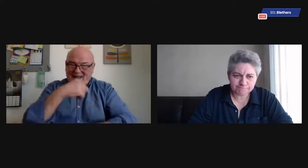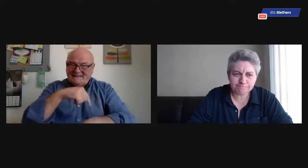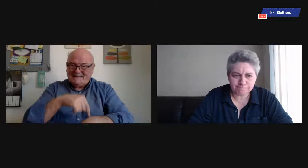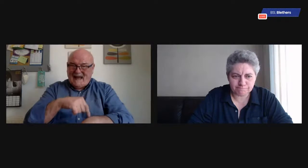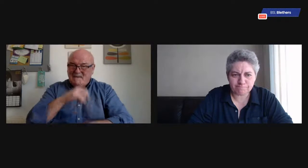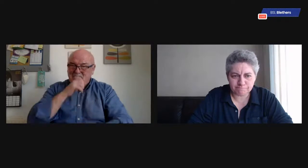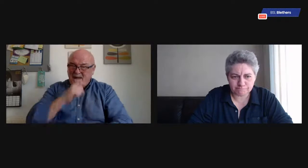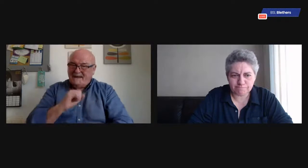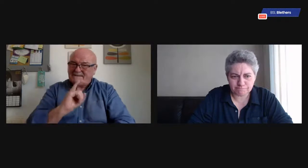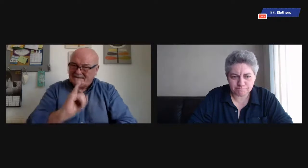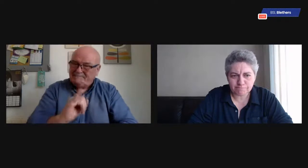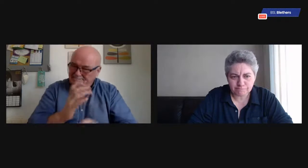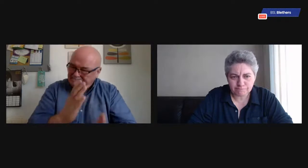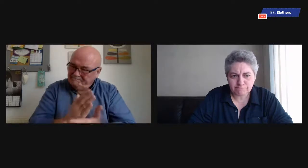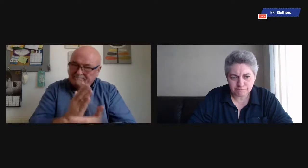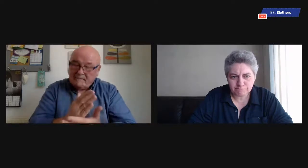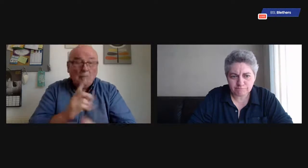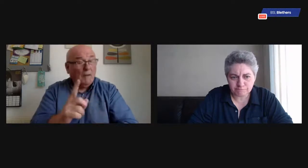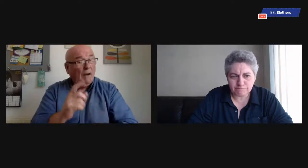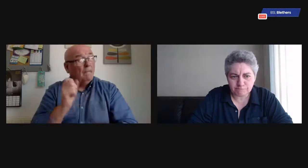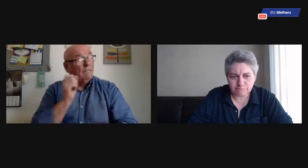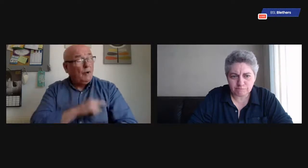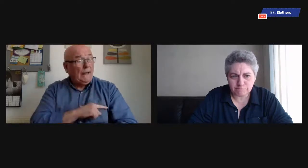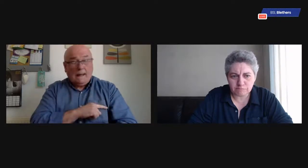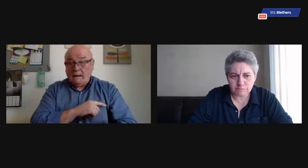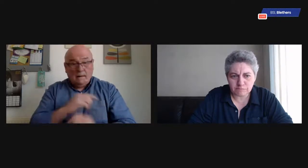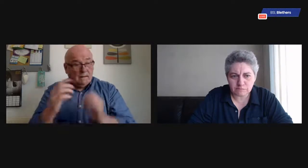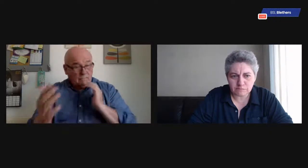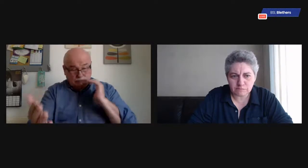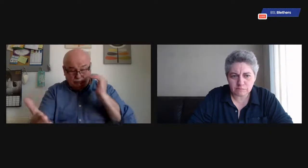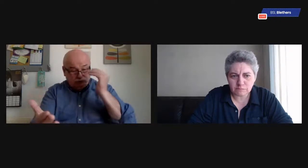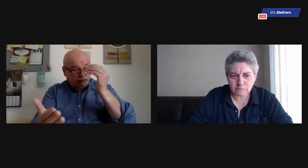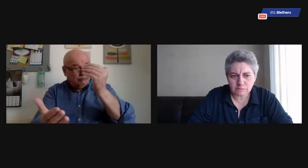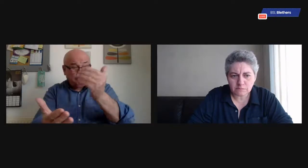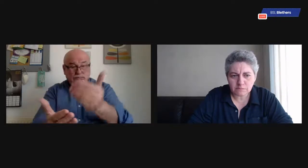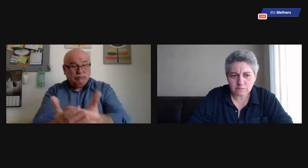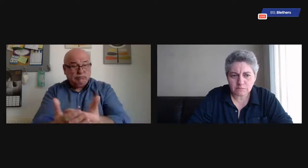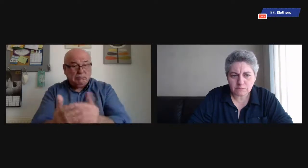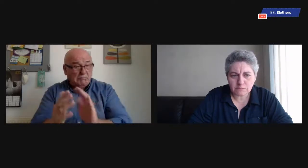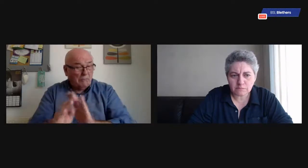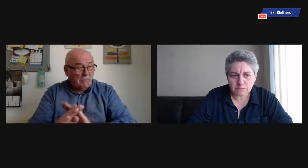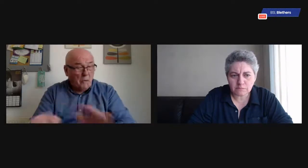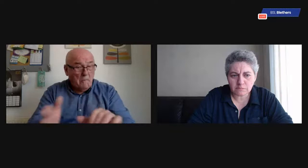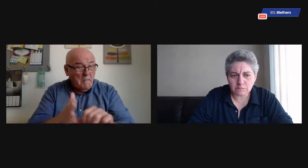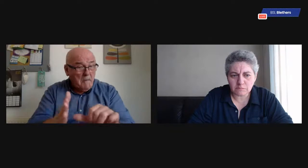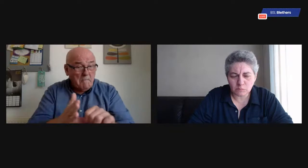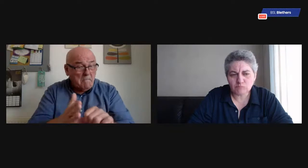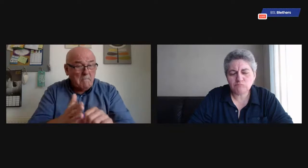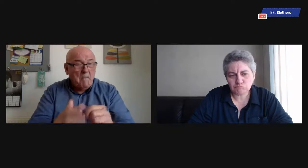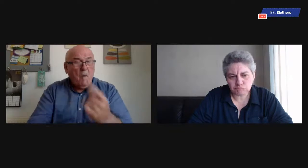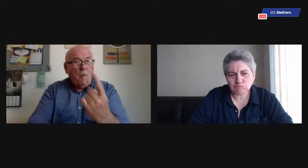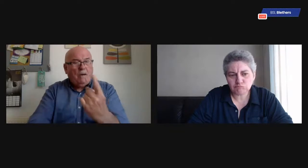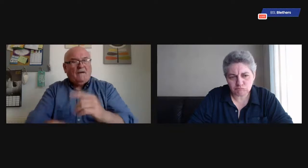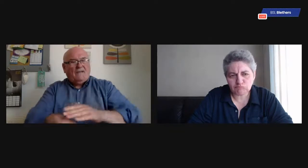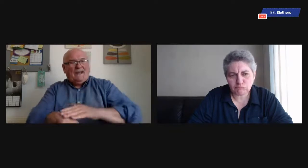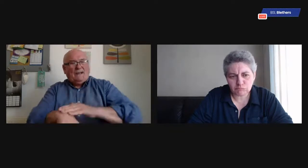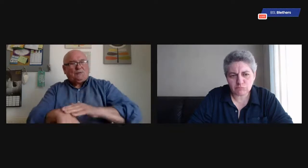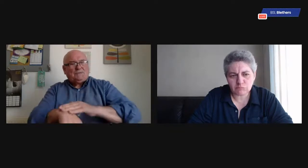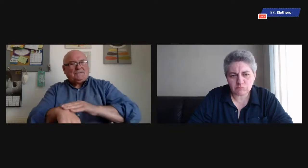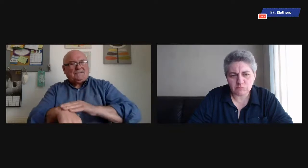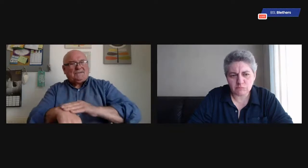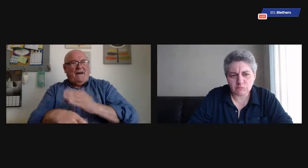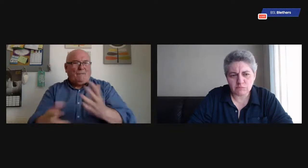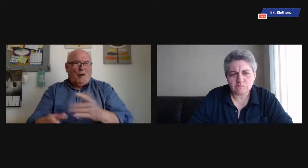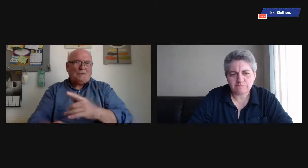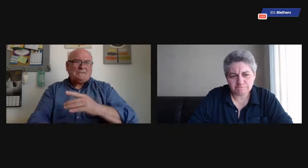and that maybe a bit of trust. I mean, I'm a man, it could be a woman, and so, but I have to tell you, up in